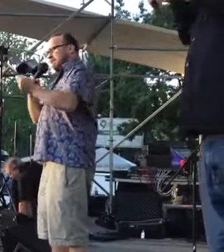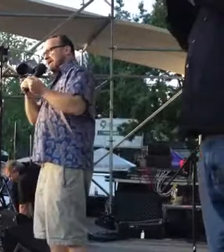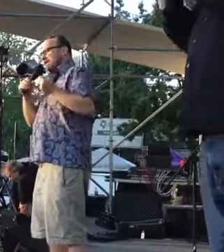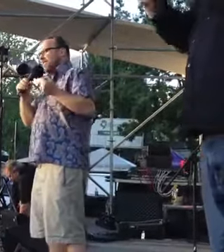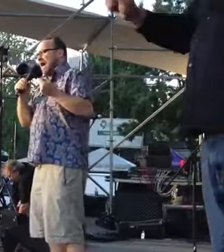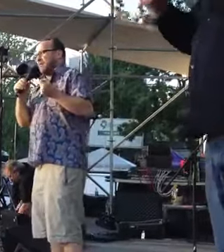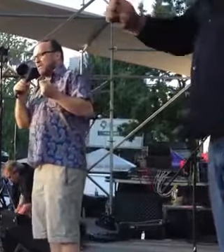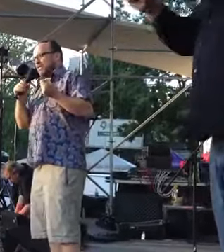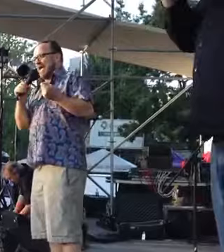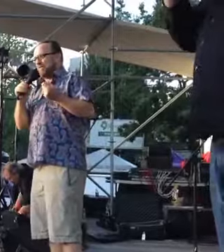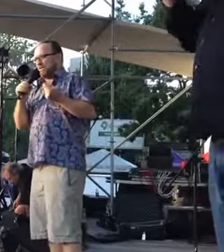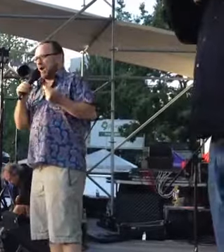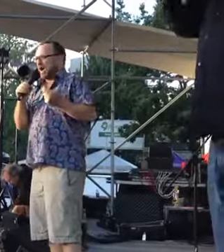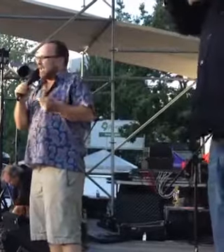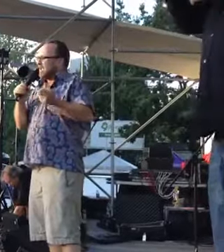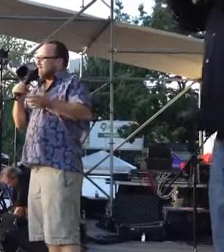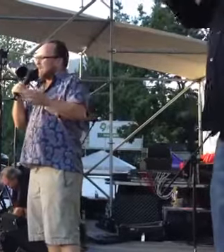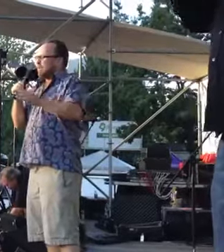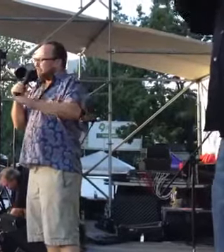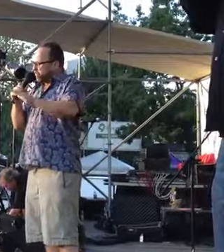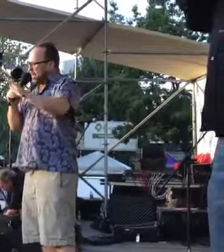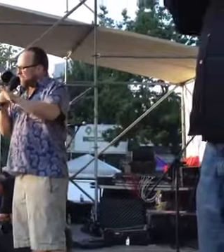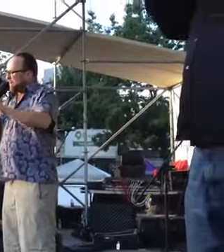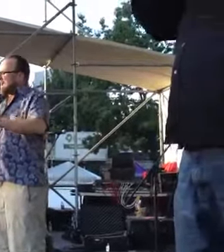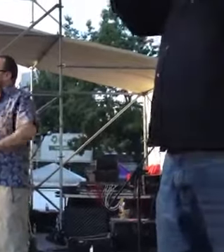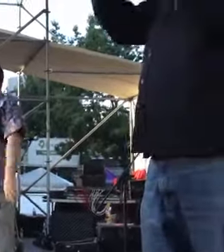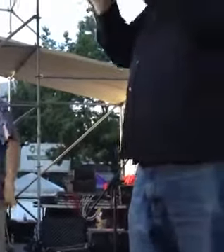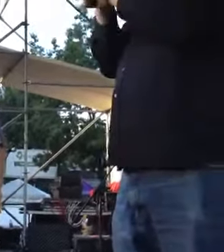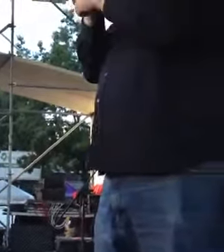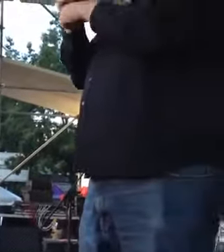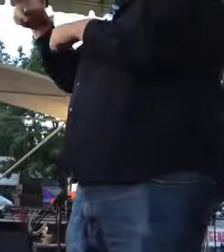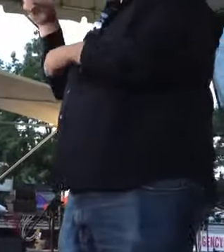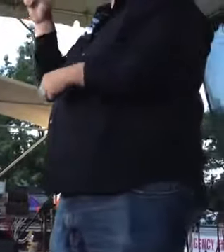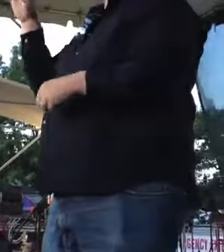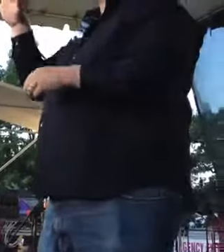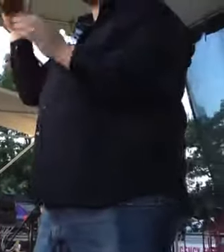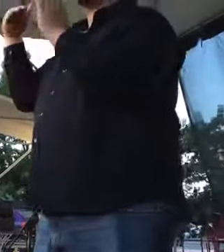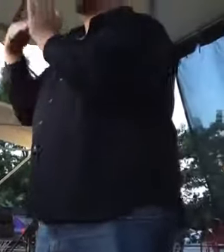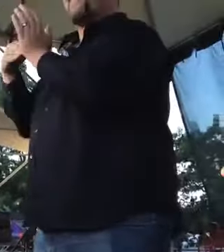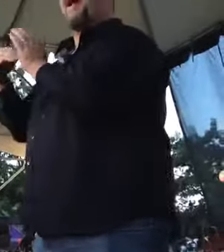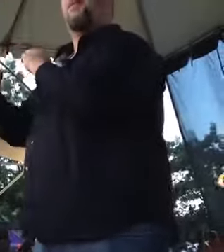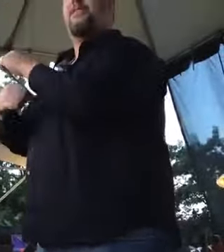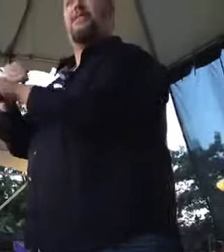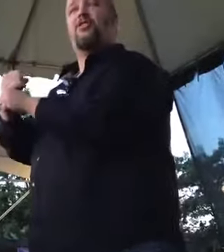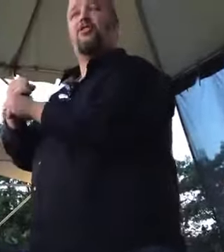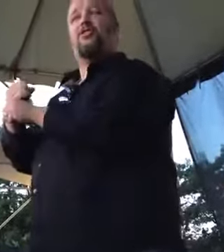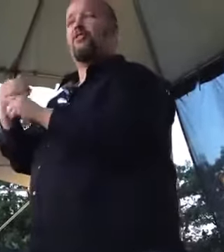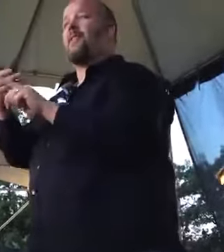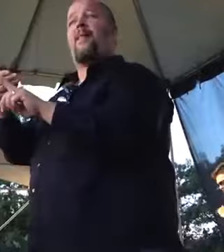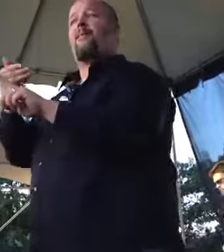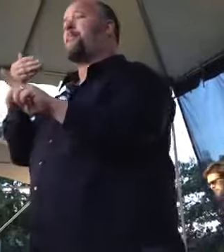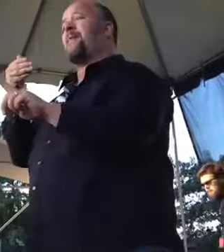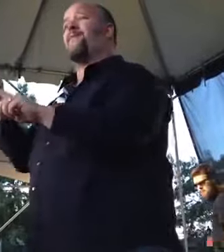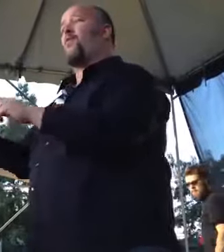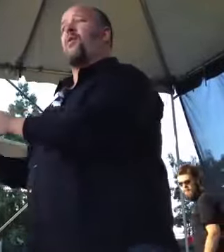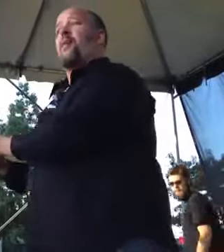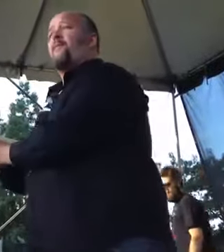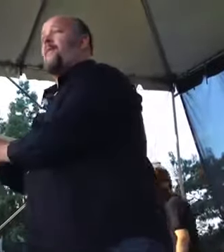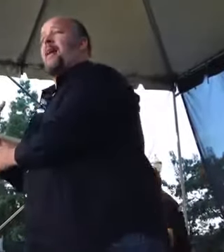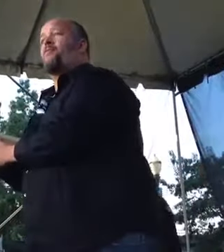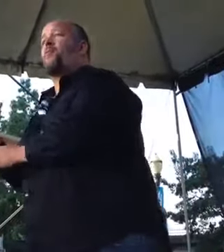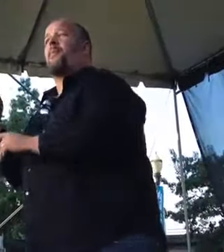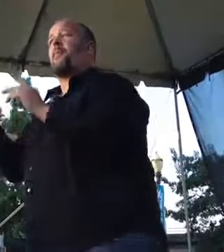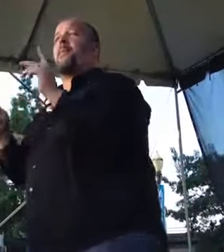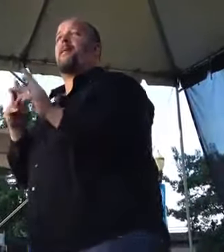hemp, that's breaking the fibers from the hemp stalk, that are 25,000 years old. Can you imagine that? That's even before agriculture. So this is